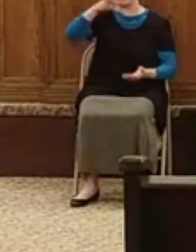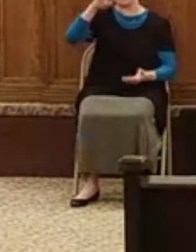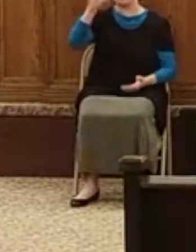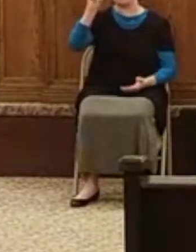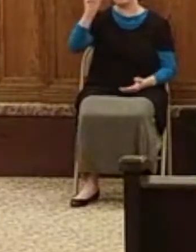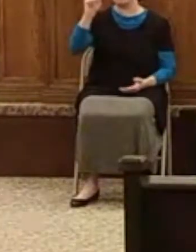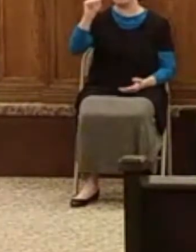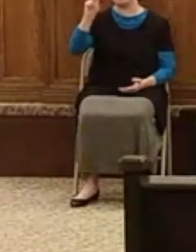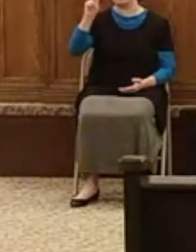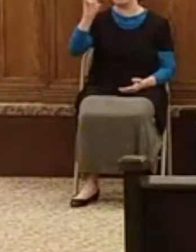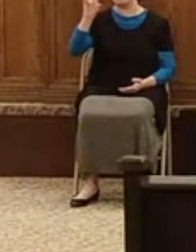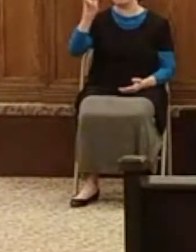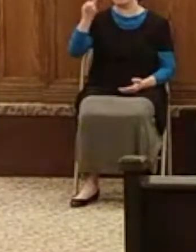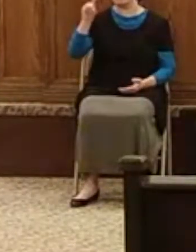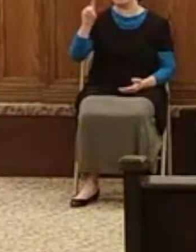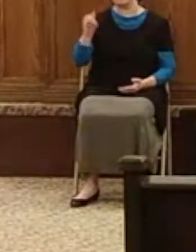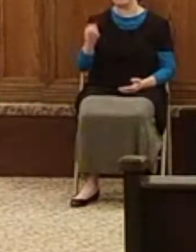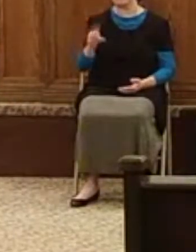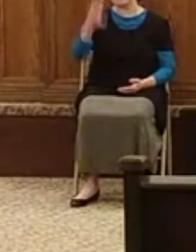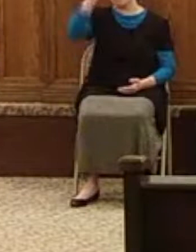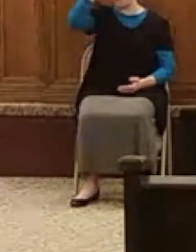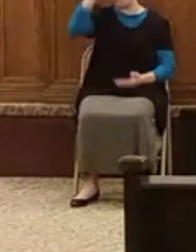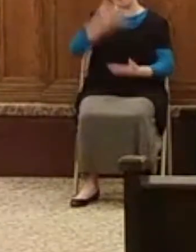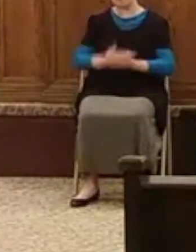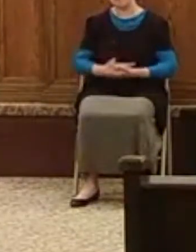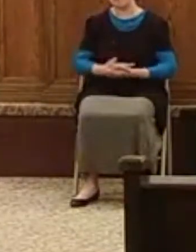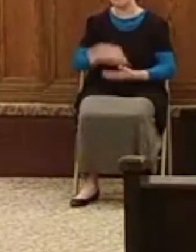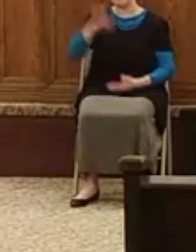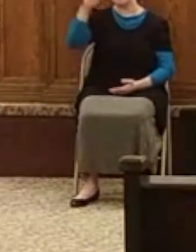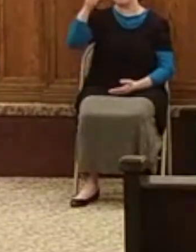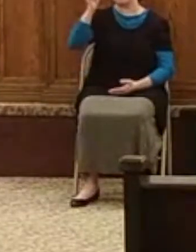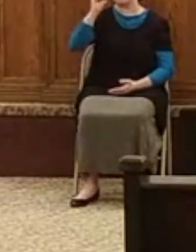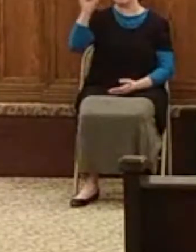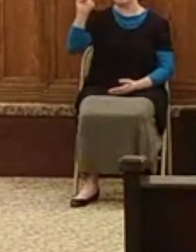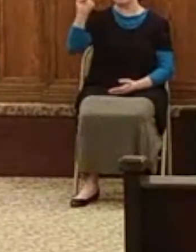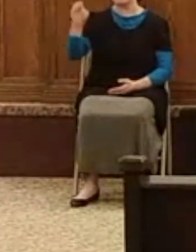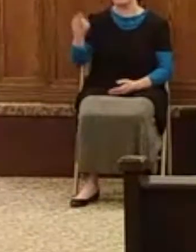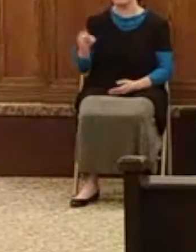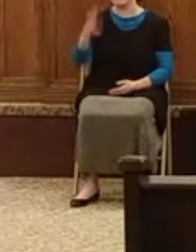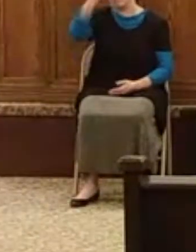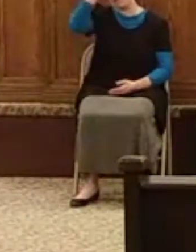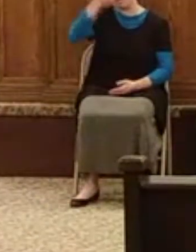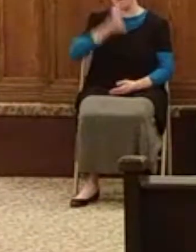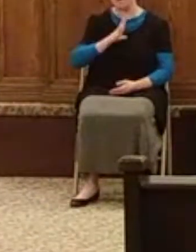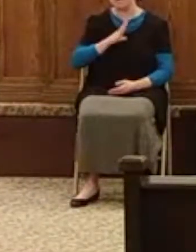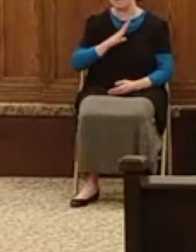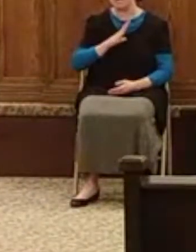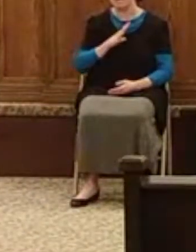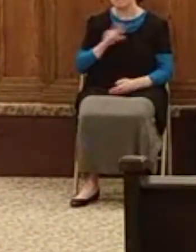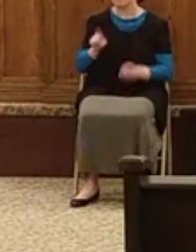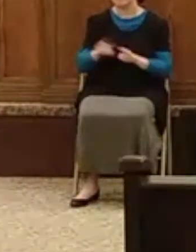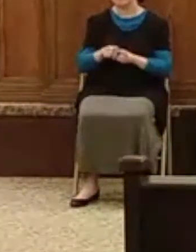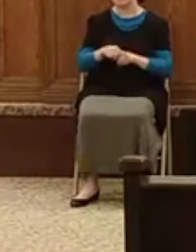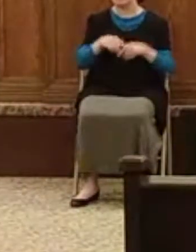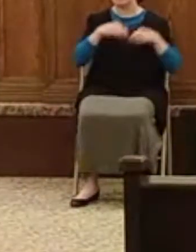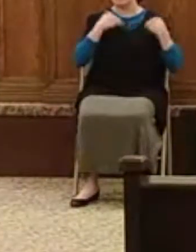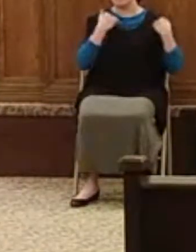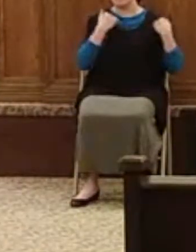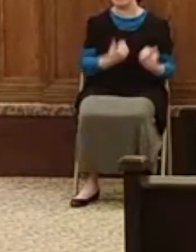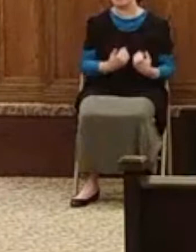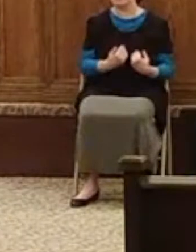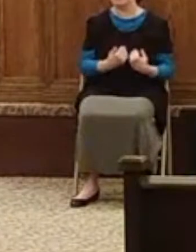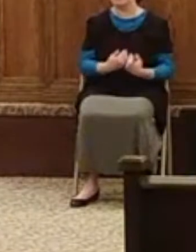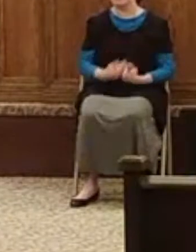found David, yeah, the son of Jesse, yeah, a man after my